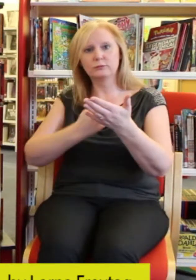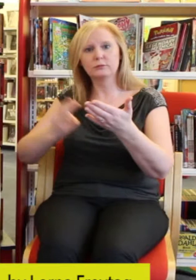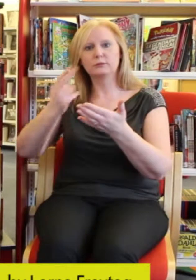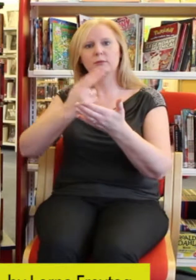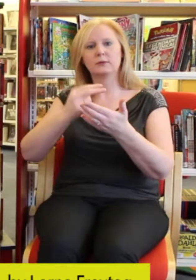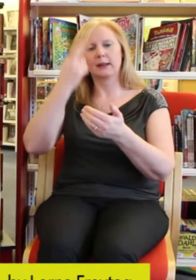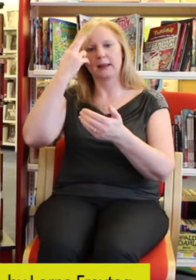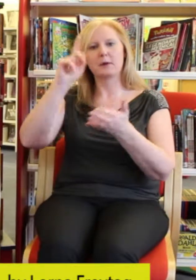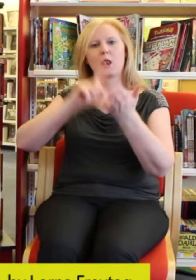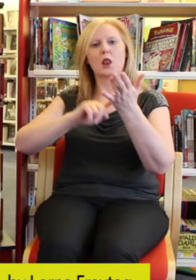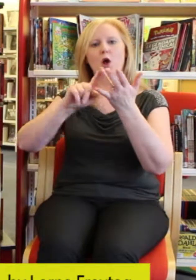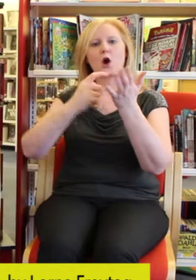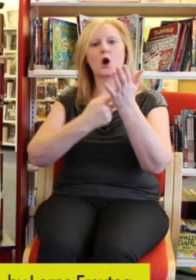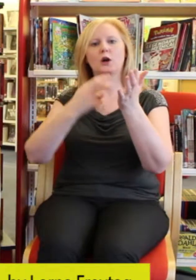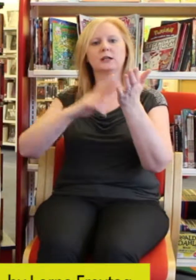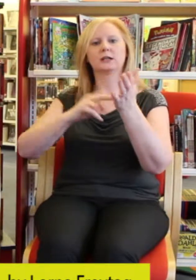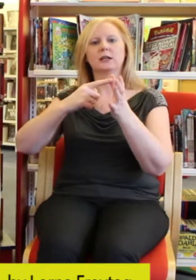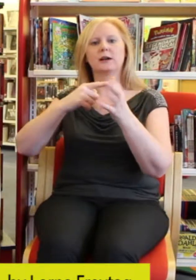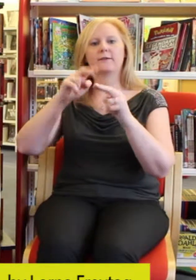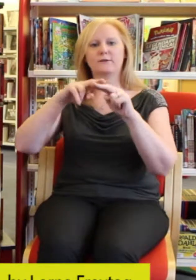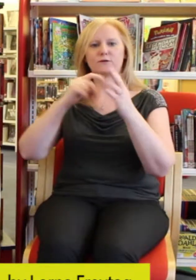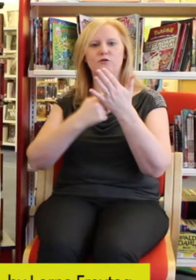by Lorna Freytag.